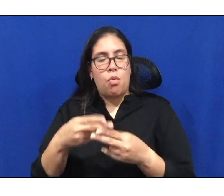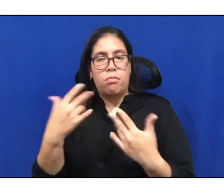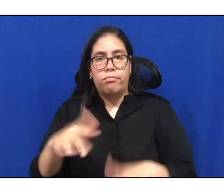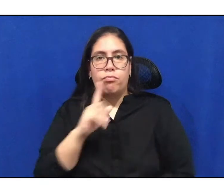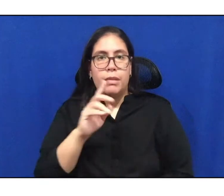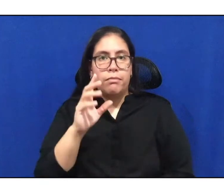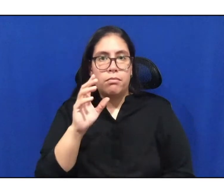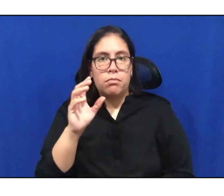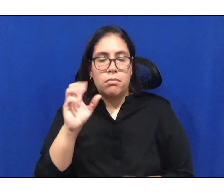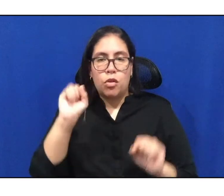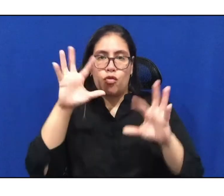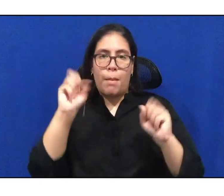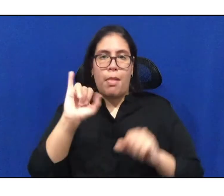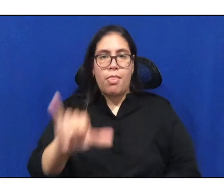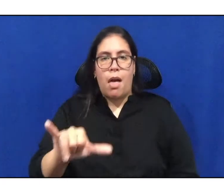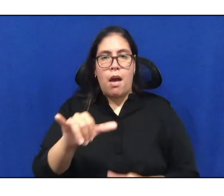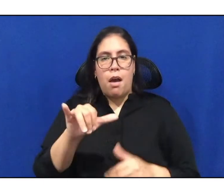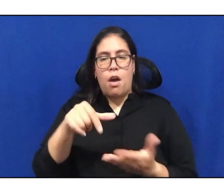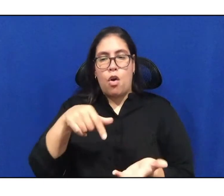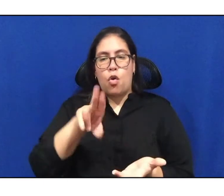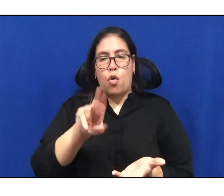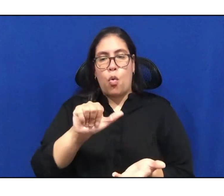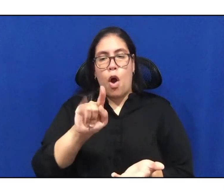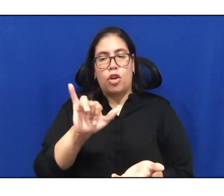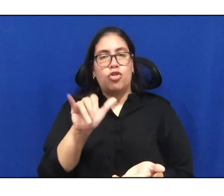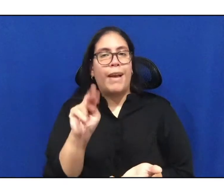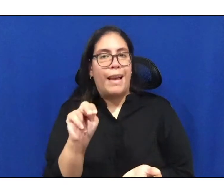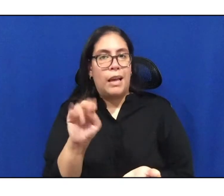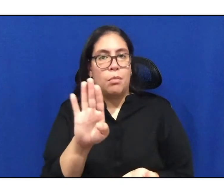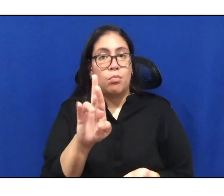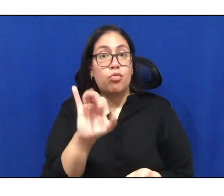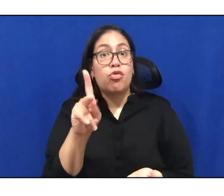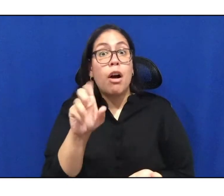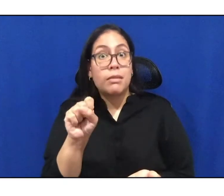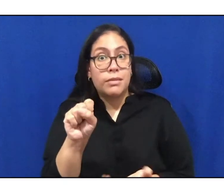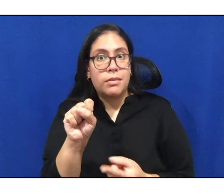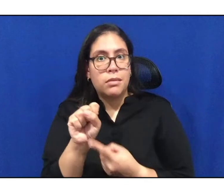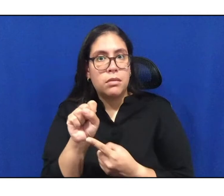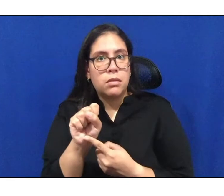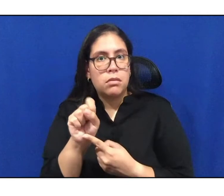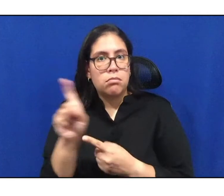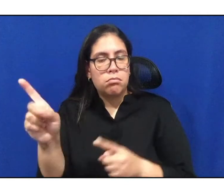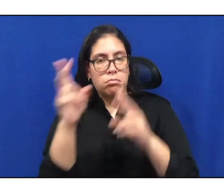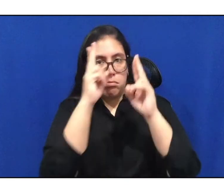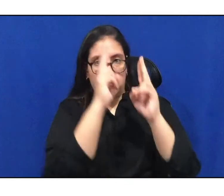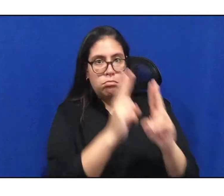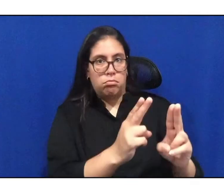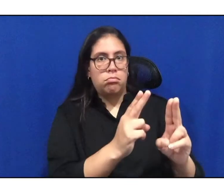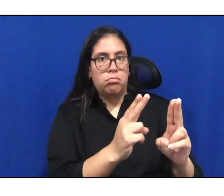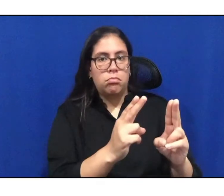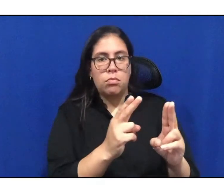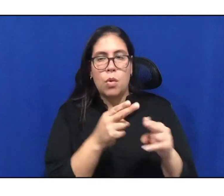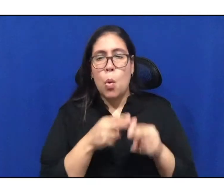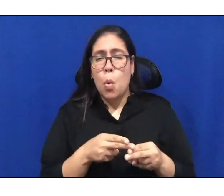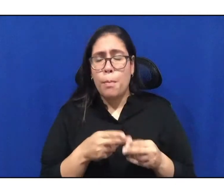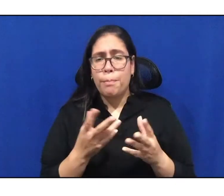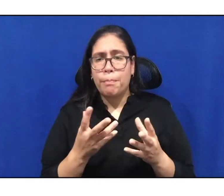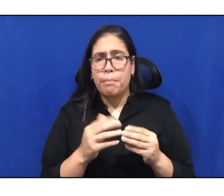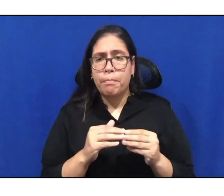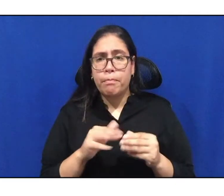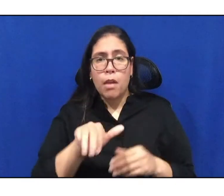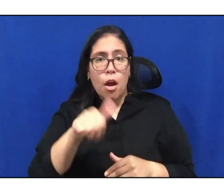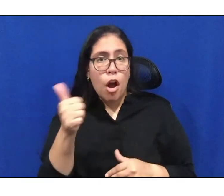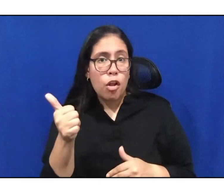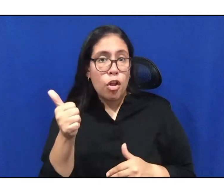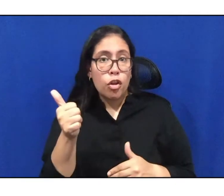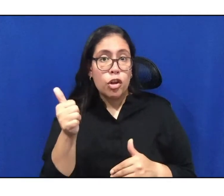quatrain. And Brooks, I think, inaugurates an entire, let's call it, I don't know if it's another tradition within the